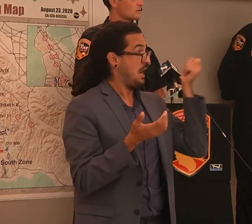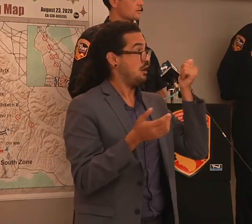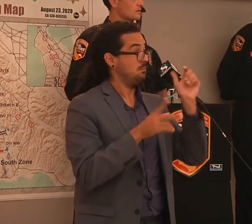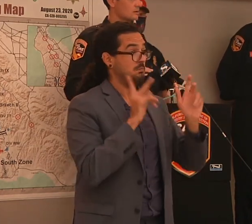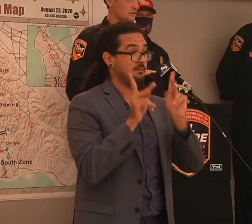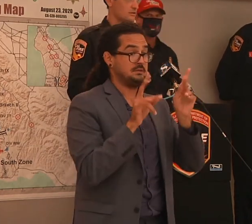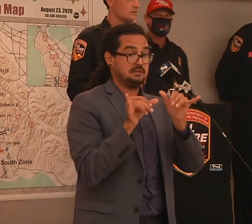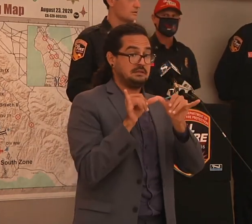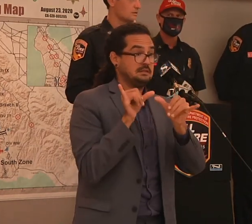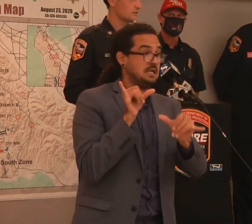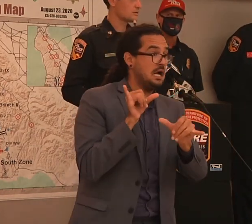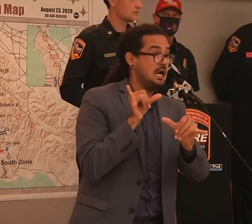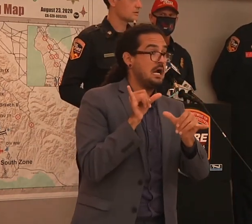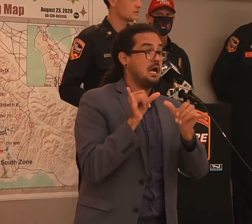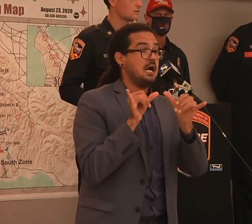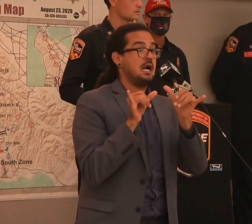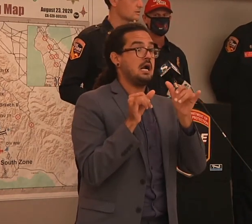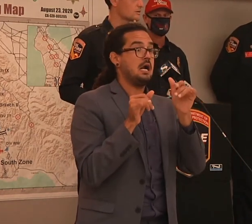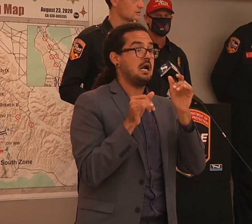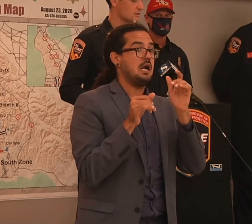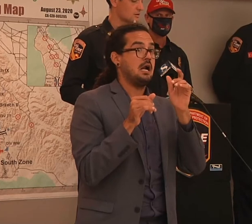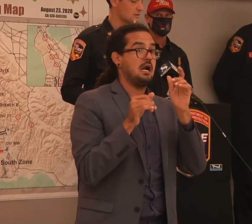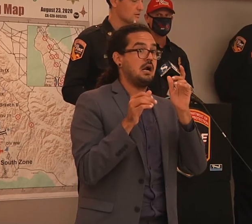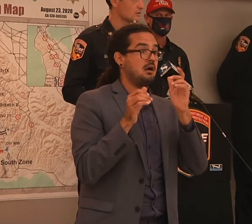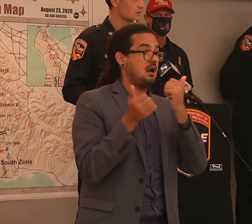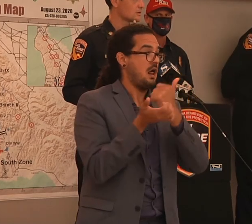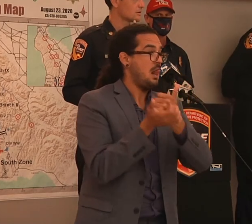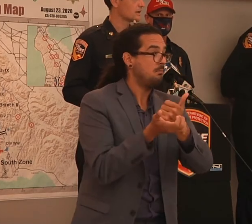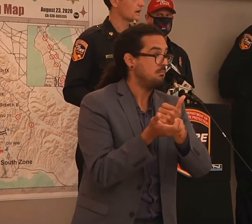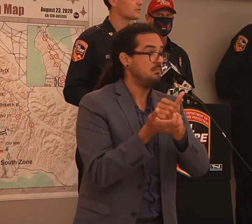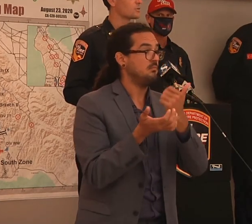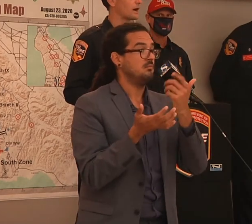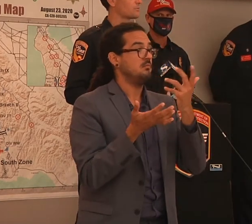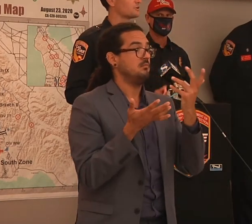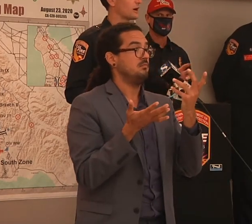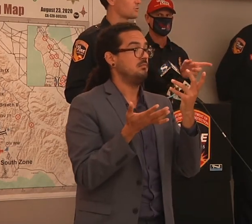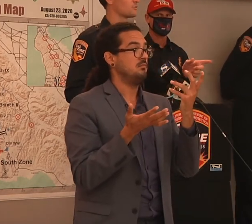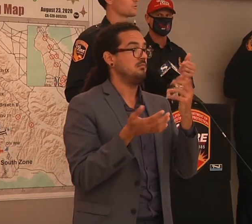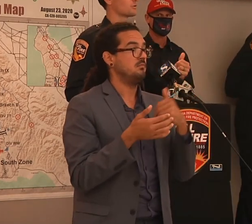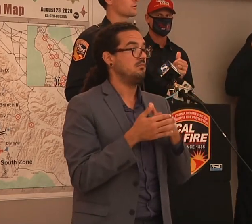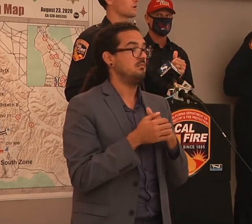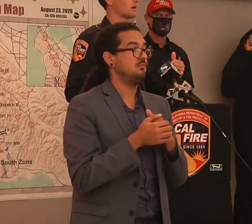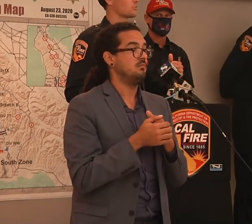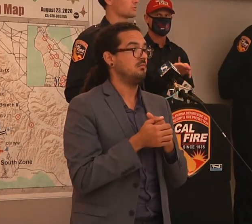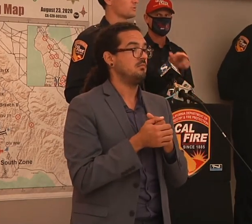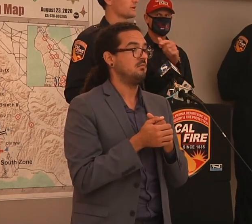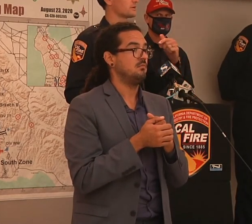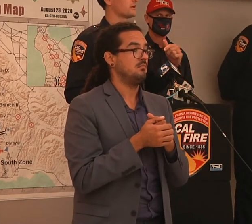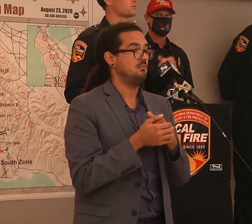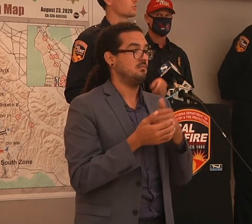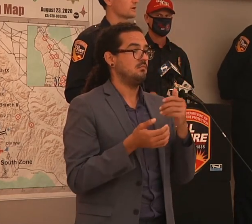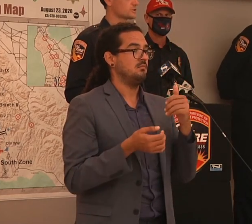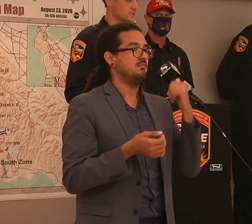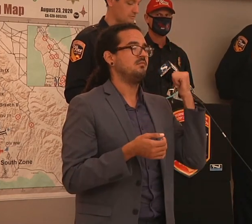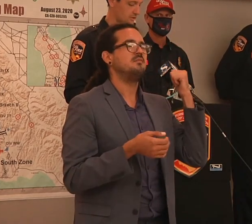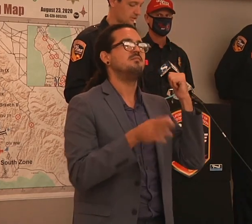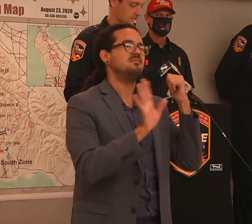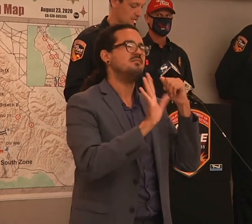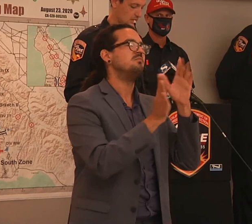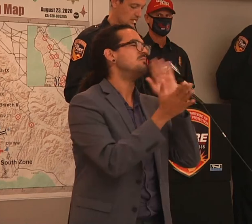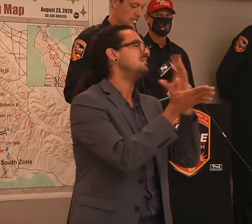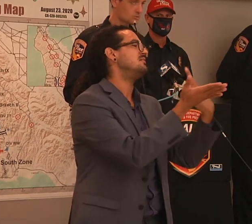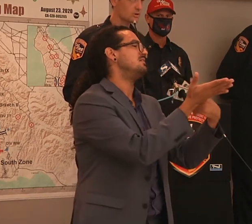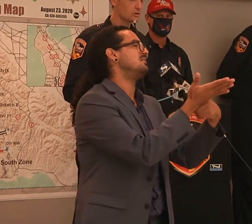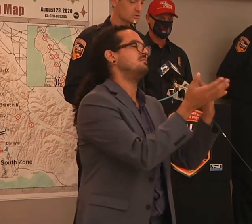more complicated? Was there any benefits to having those crews on the ground? Yeah, I think we're happy to chat with you further. We'll take individual questions after